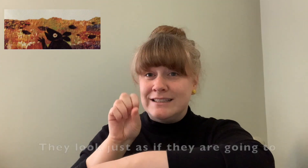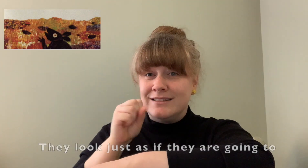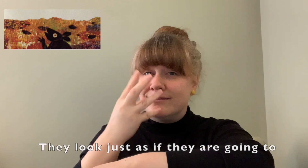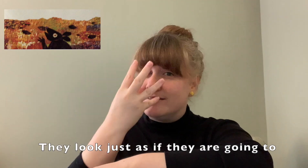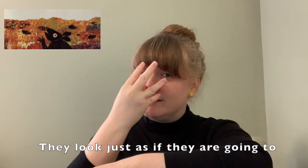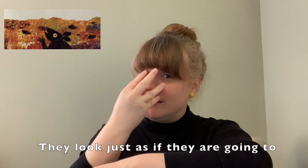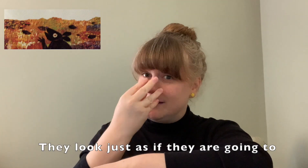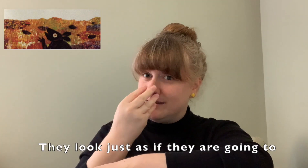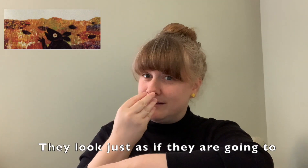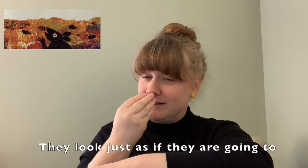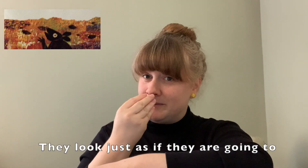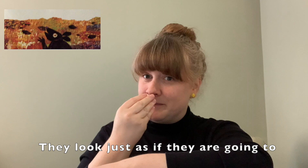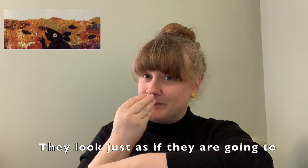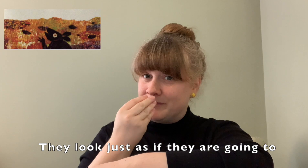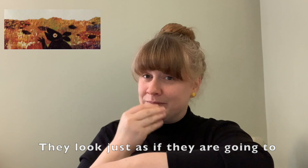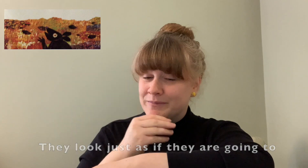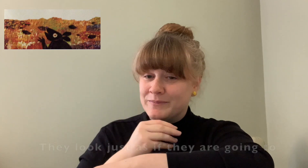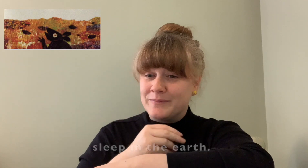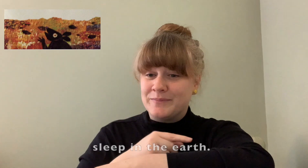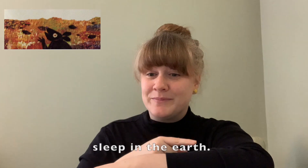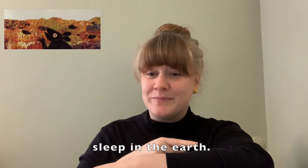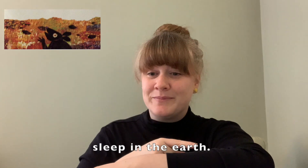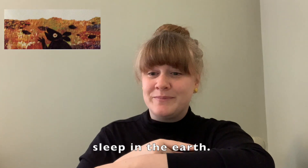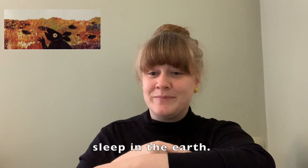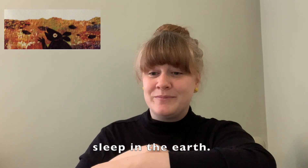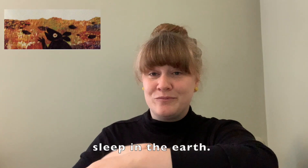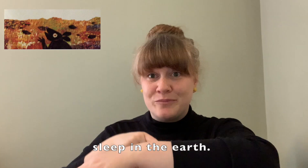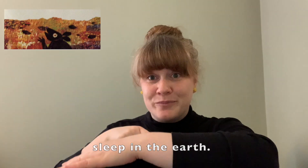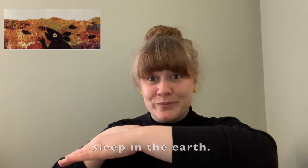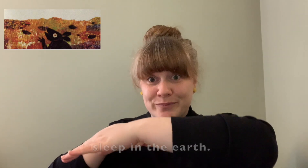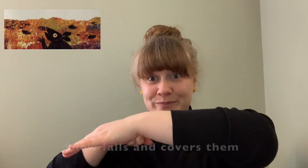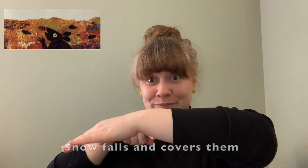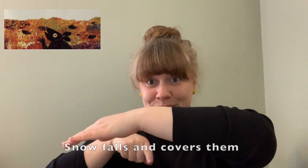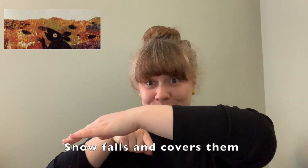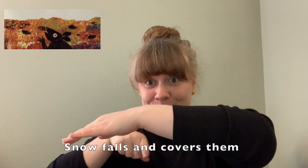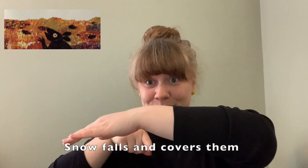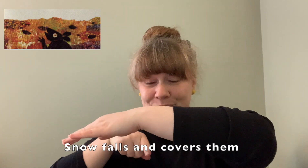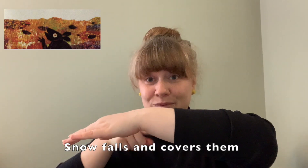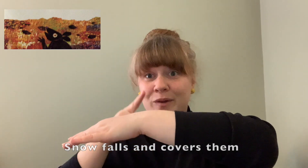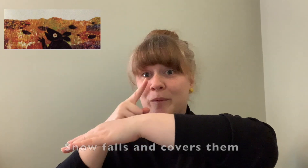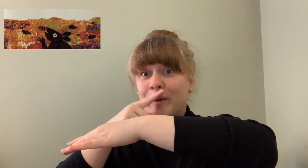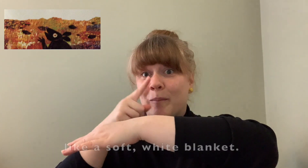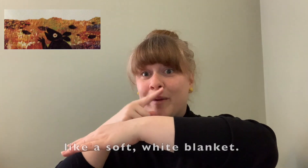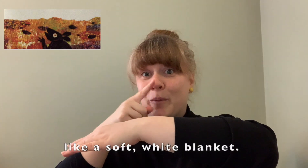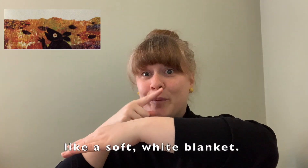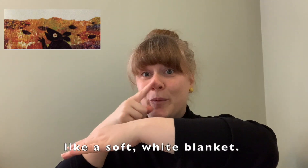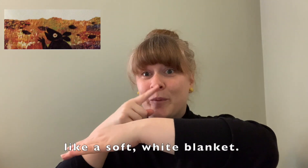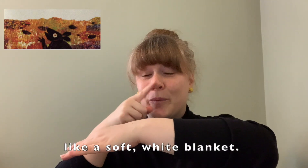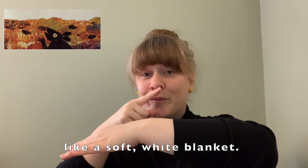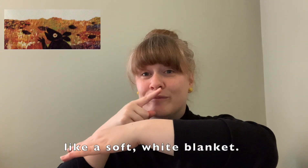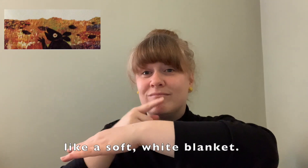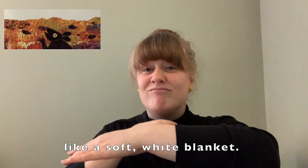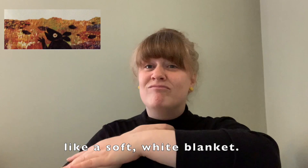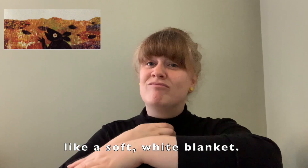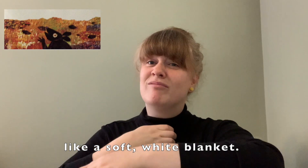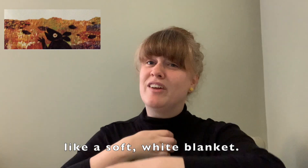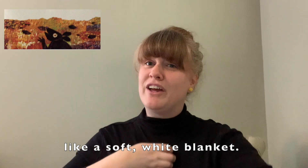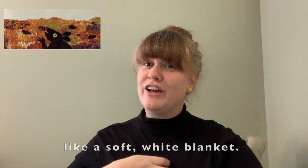They look just as if they are going to sleep in the earth. Snow falls and covers them like a soft white blanket.